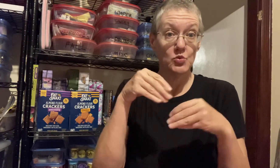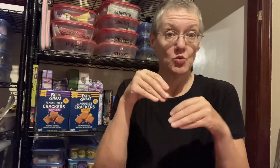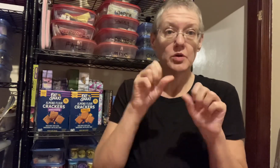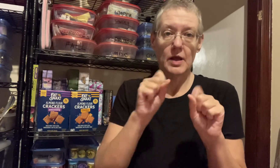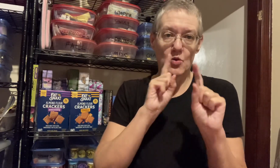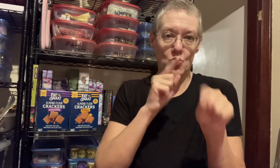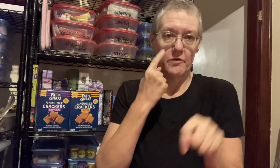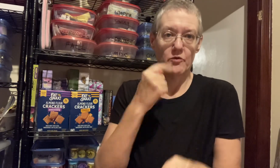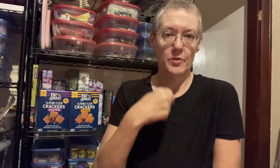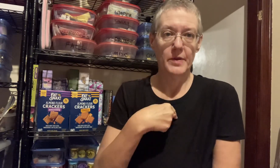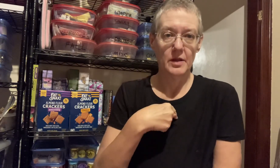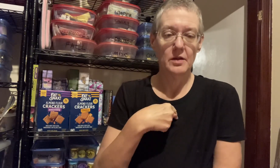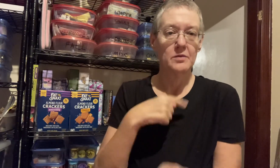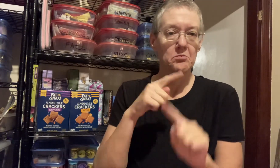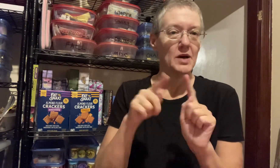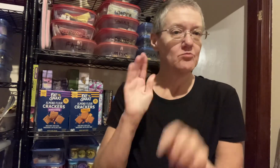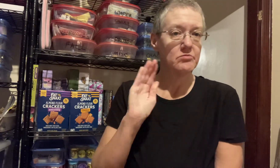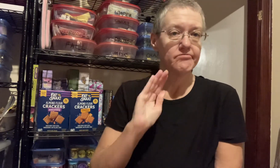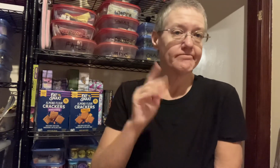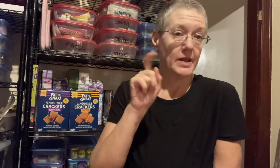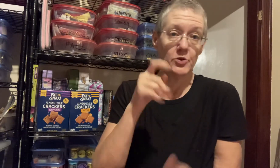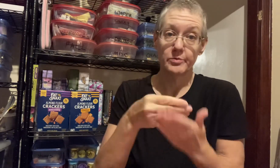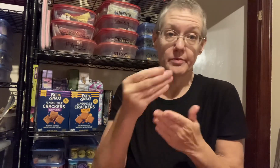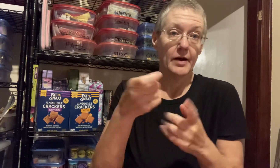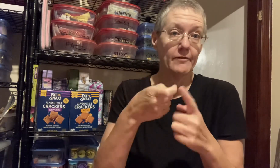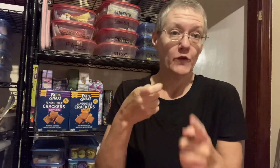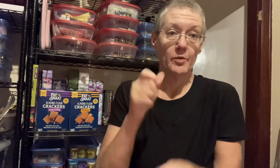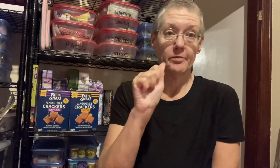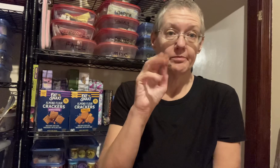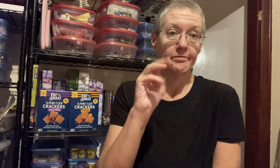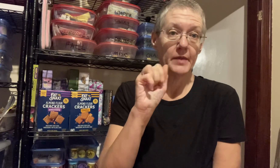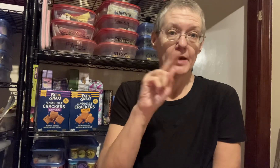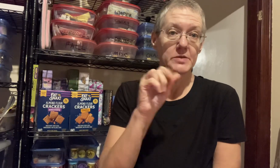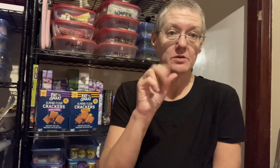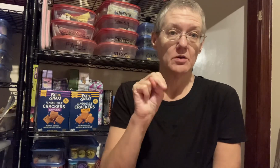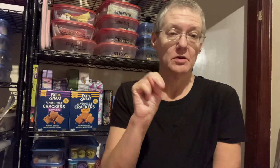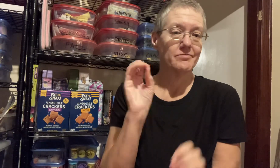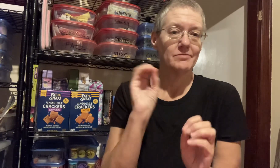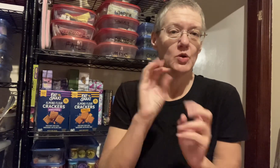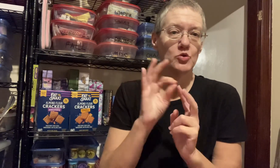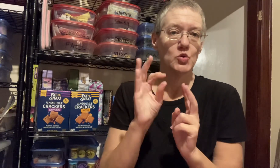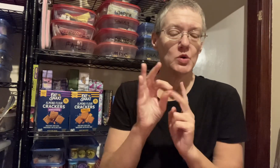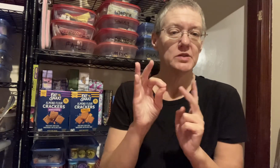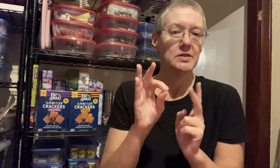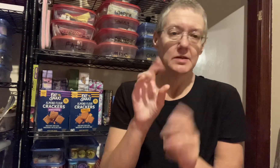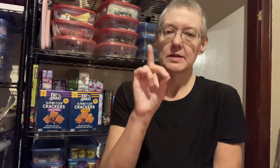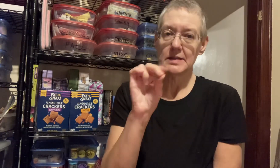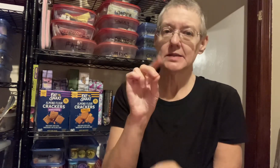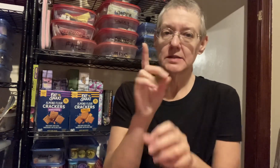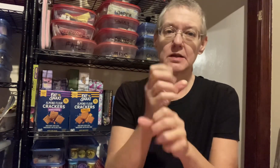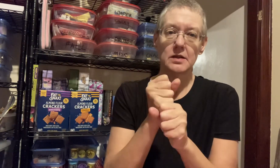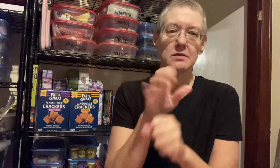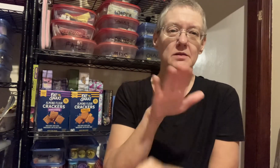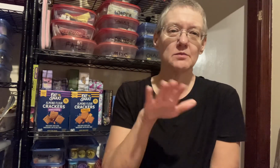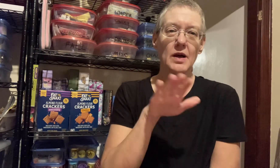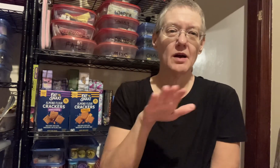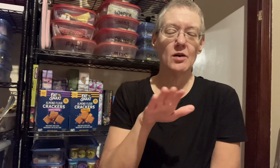Right now, my local co-op store can order them for me, but in the past, I had to order them from Amazon. I didn't have a choice, and I did